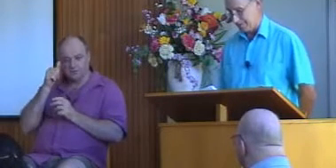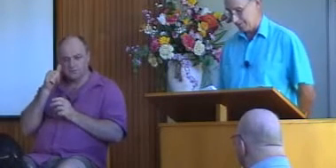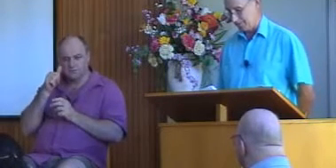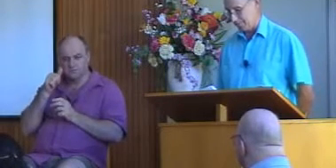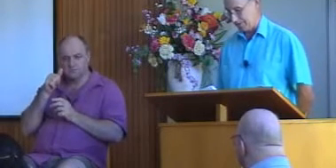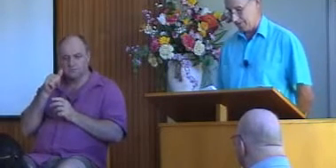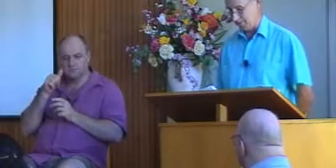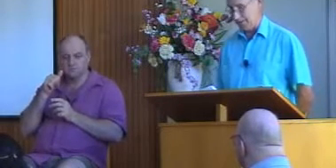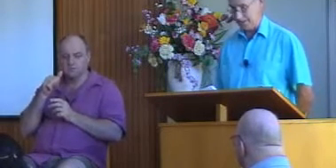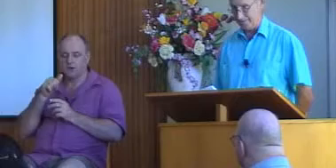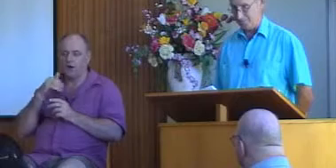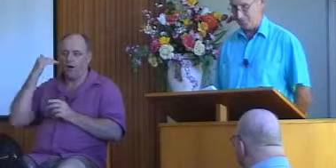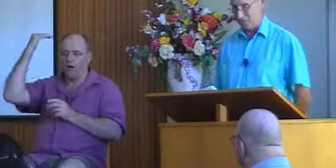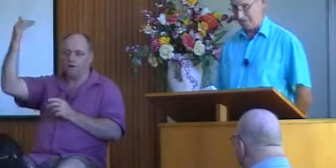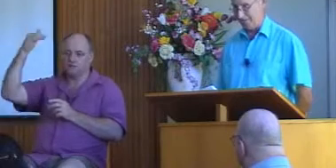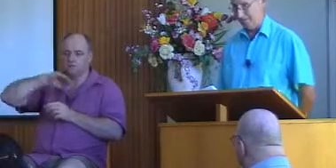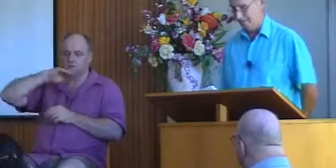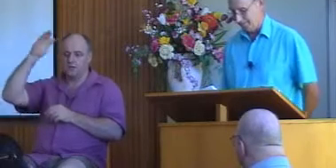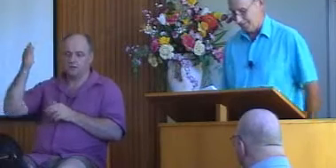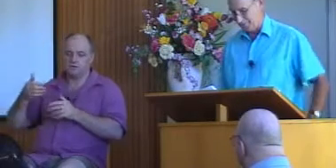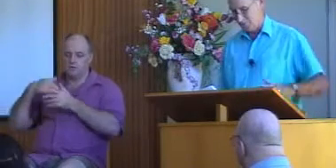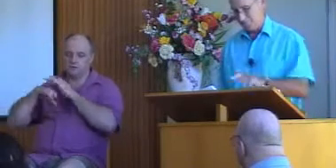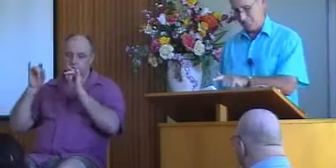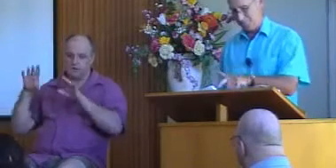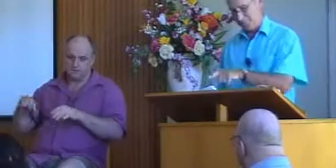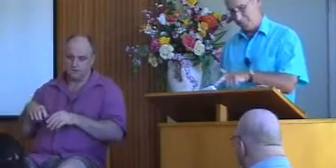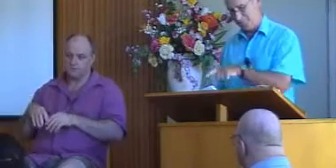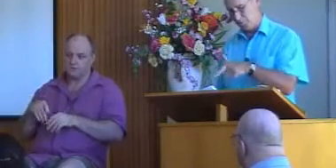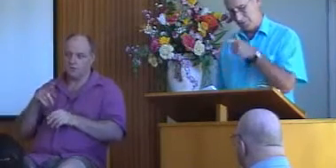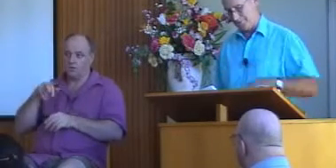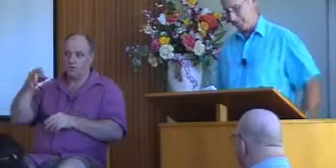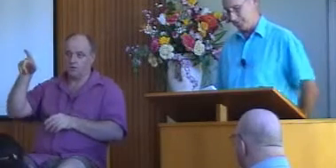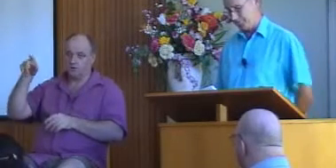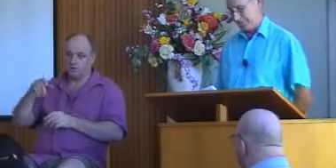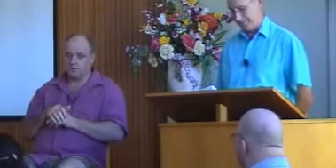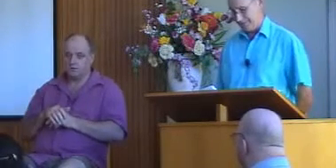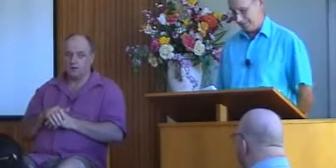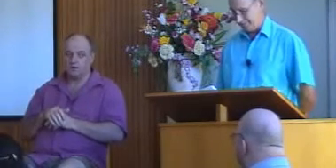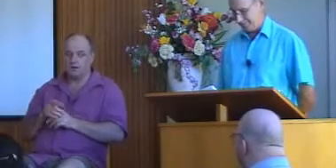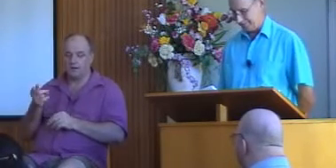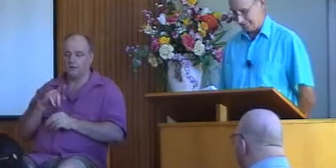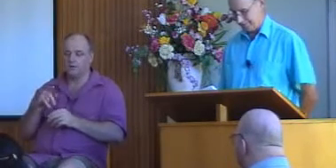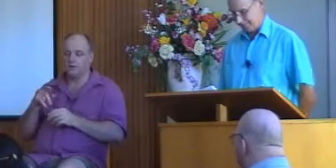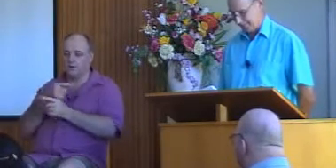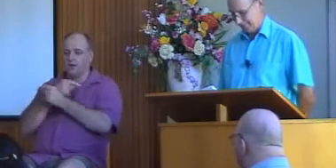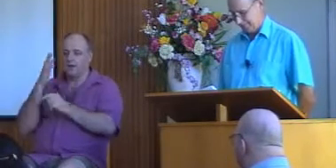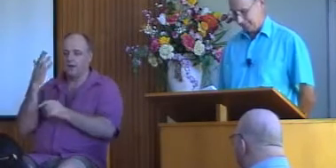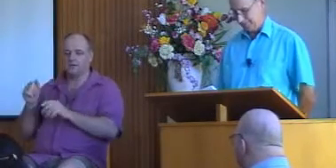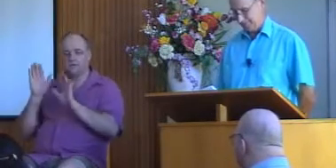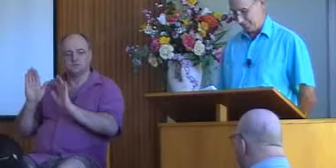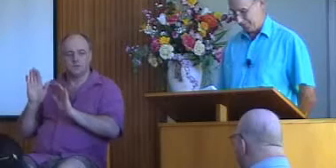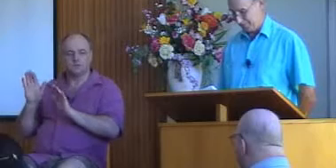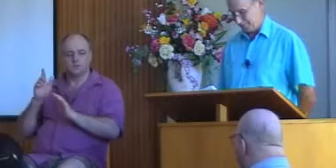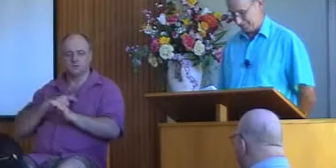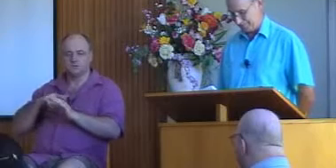things, lightning, thunder, hail, rain. I'd already sort of thought what I was going to say today, and I thought, gosh,